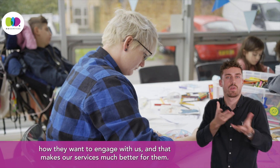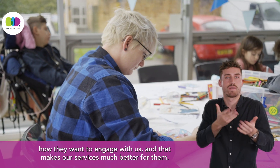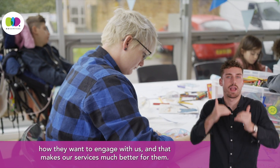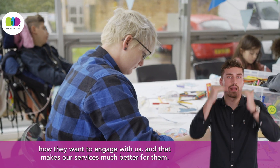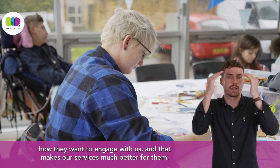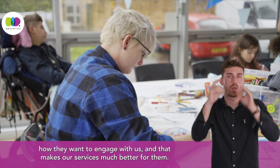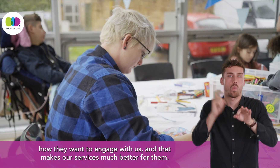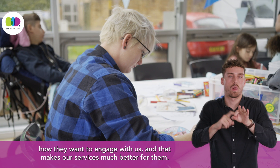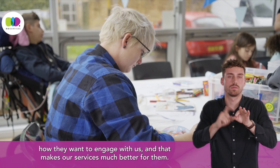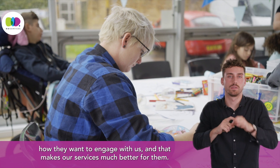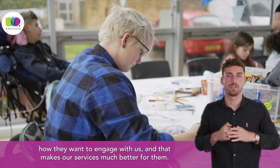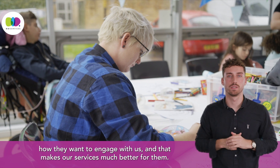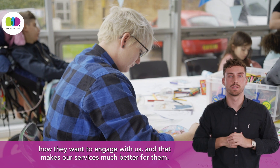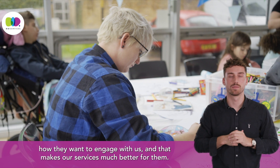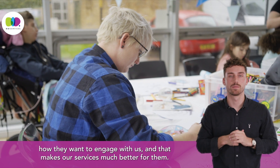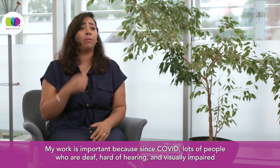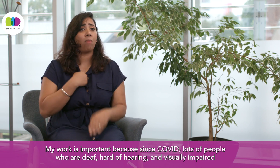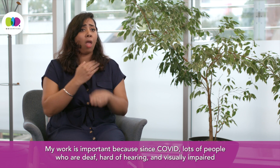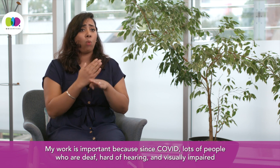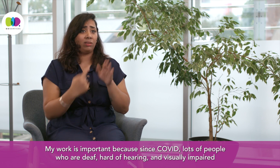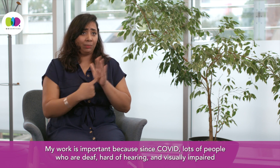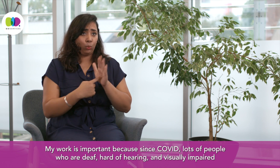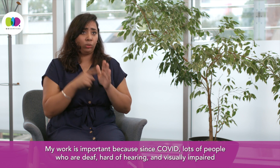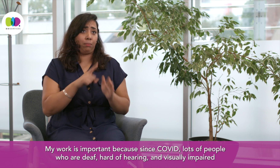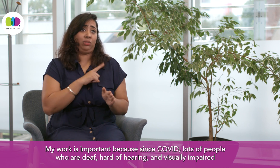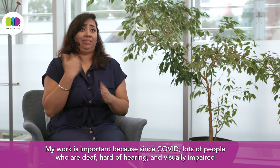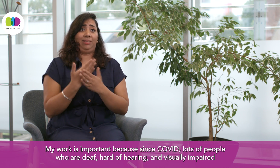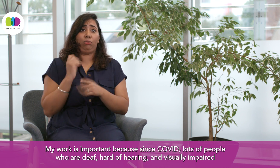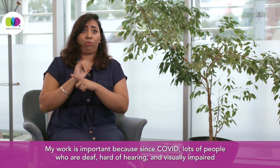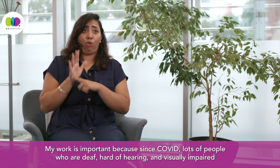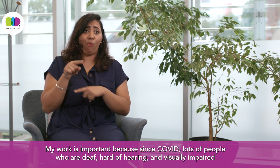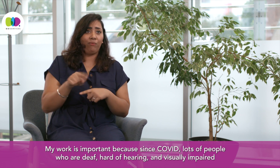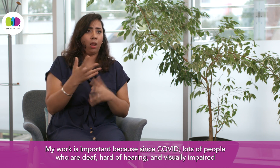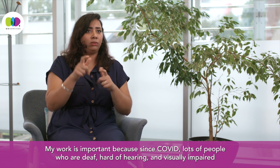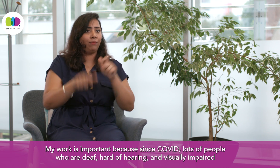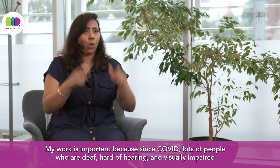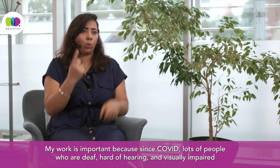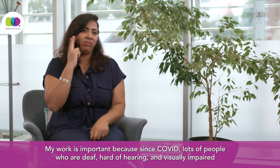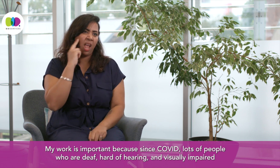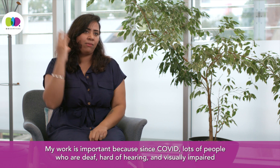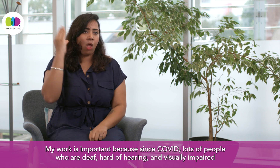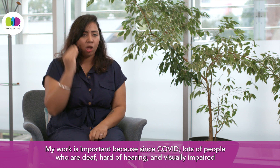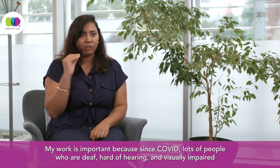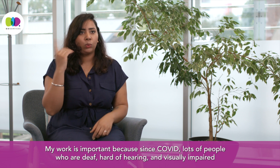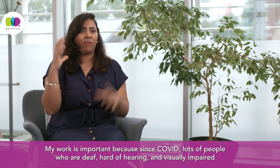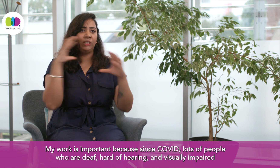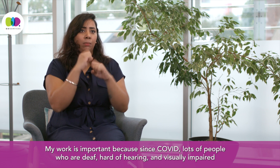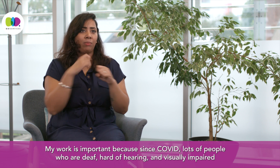our services much better for them. My work is important because since COVID, lots of people who are deaf, hard of